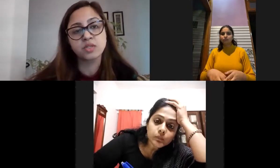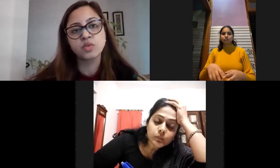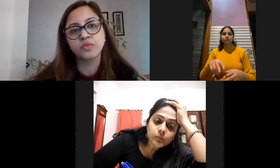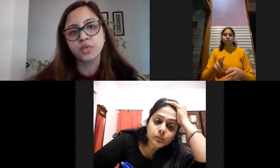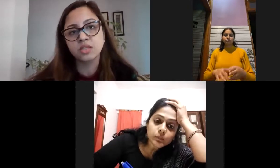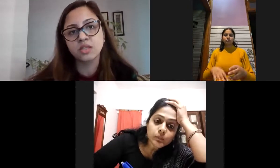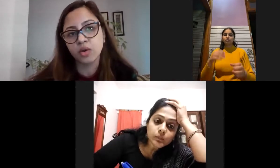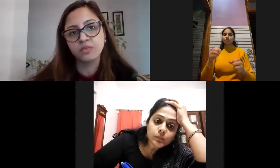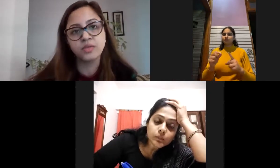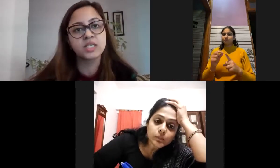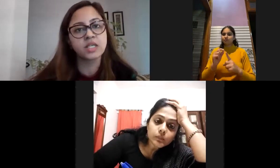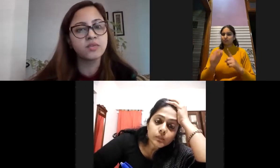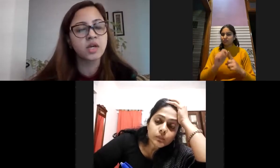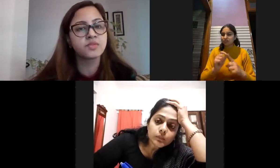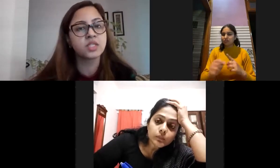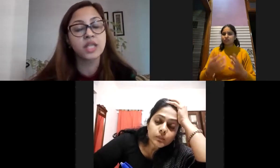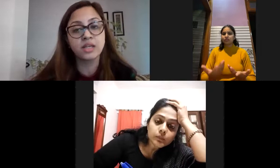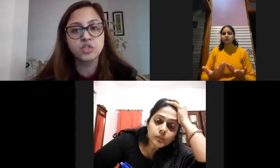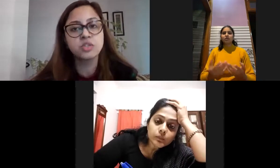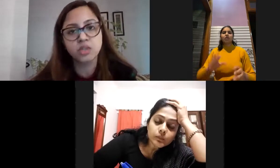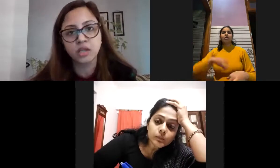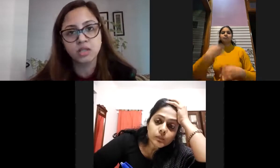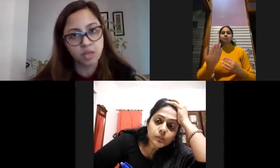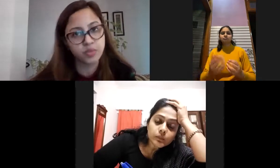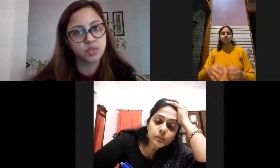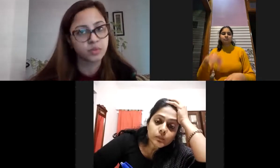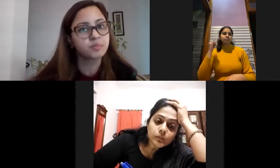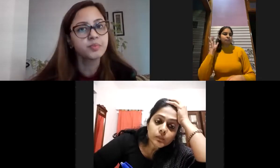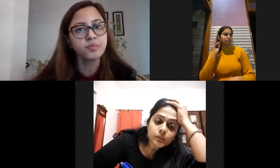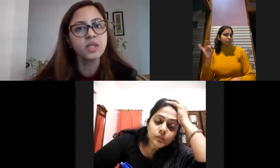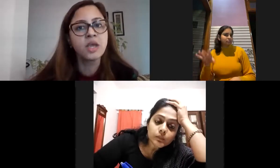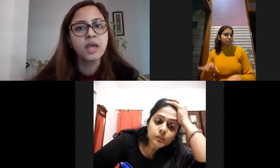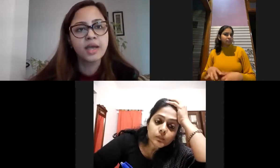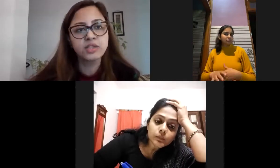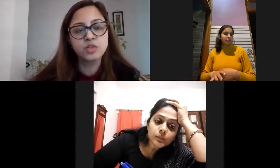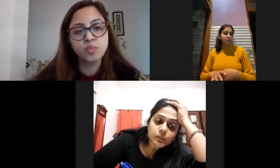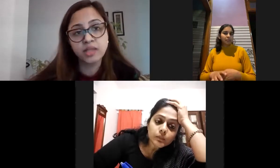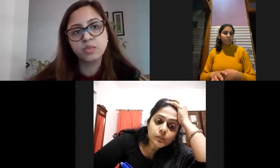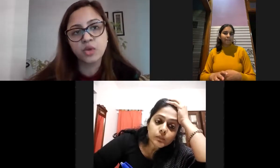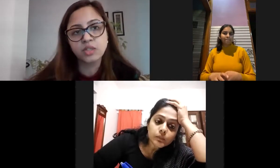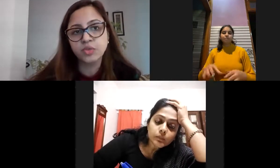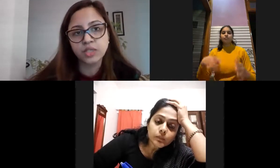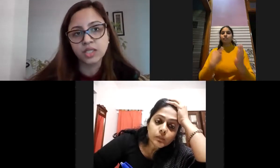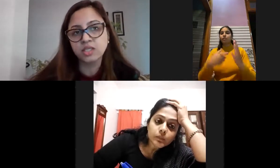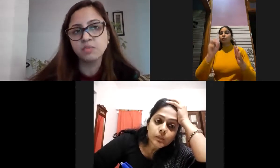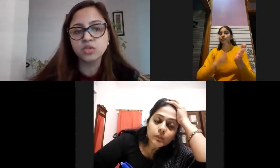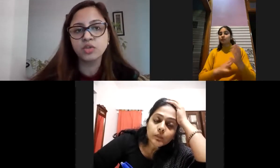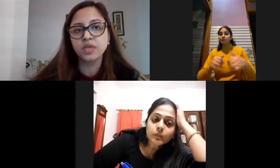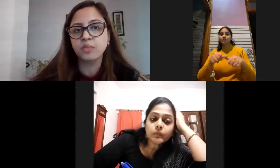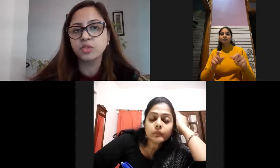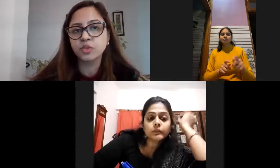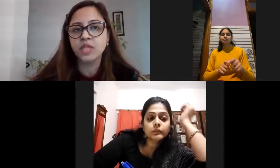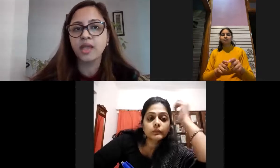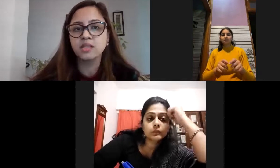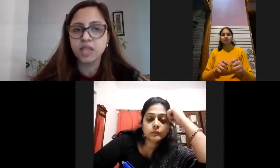the presence of Grace in Thornfield, and even after the negligent drunken episode. As the romantic plot proceeds, the mystery